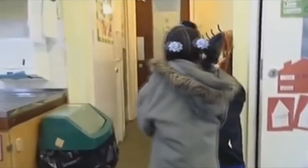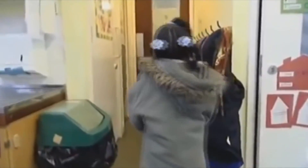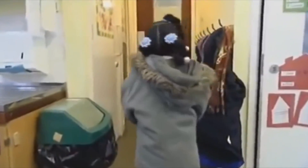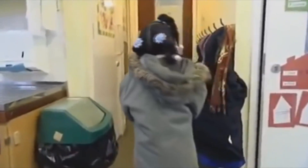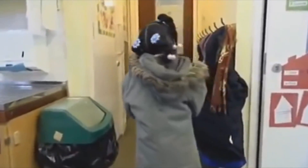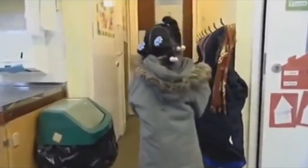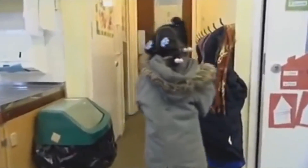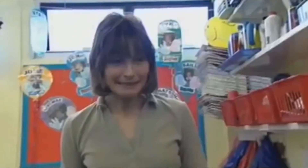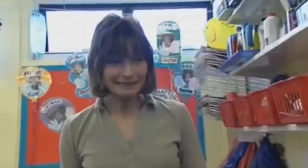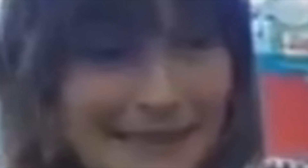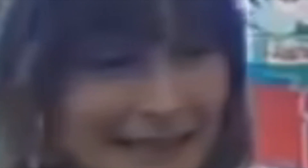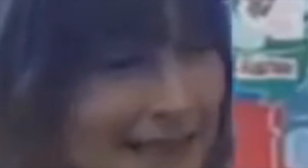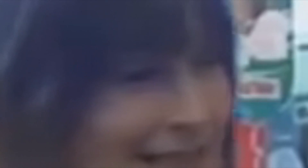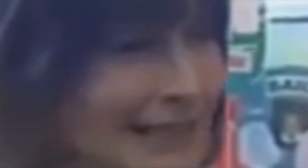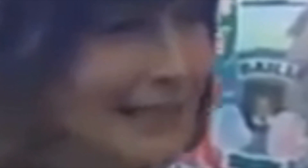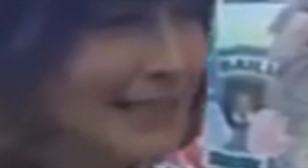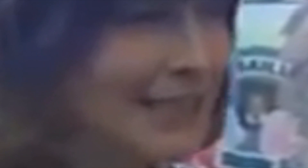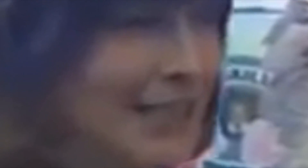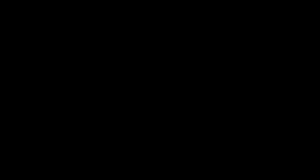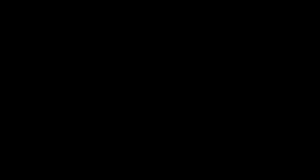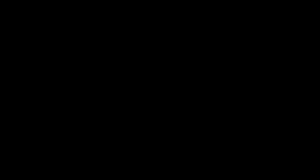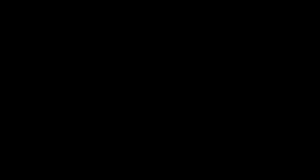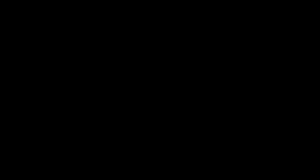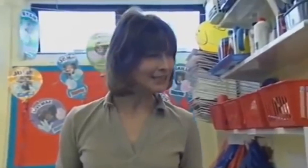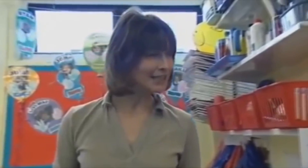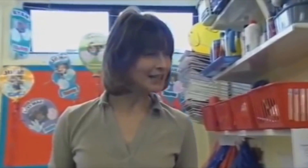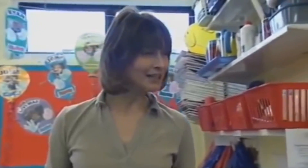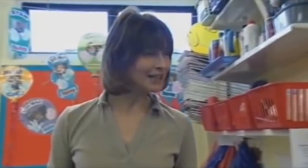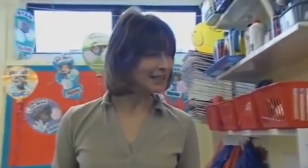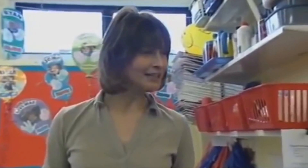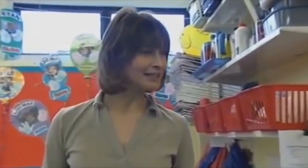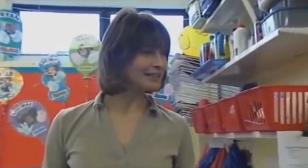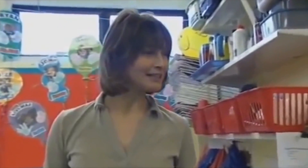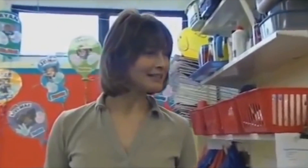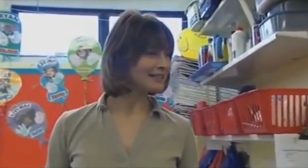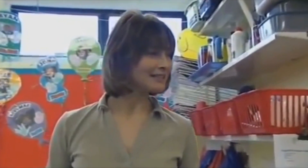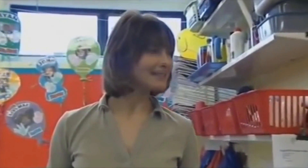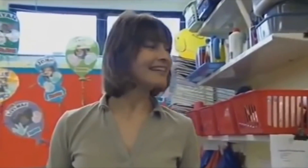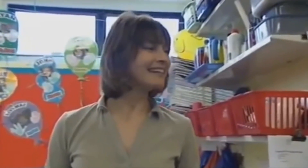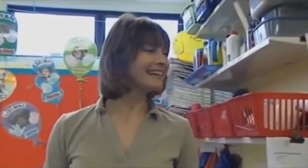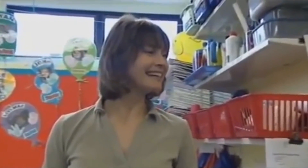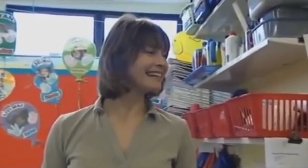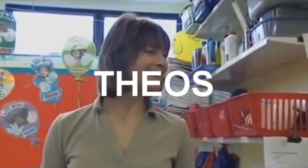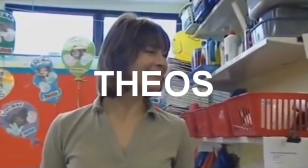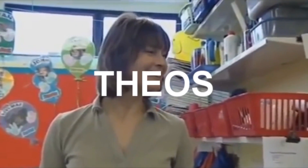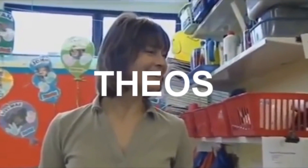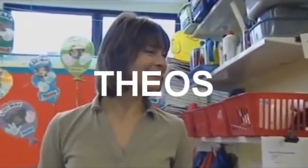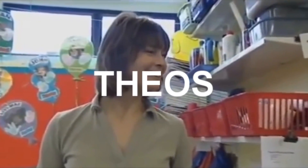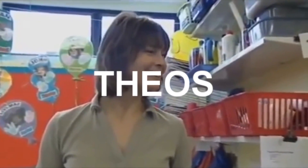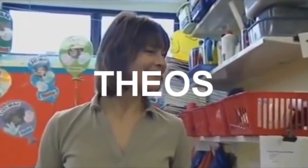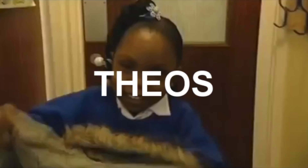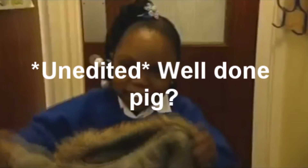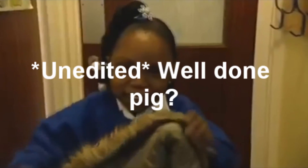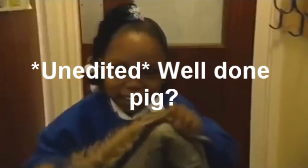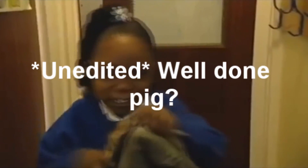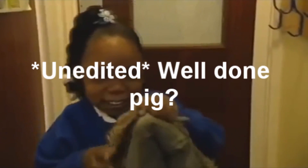Thank you. This is Tyra's teacher. Her name is Fia. Well done,